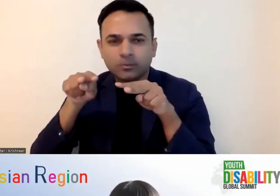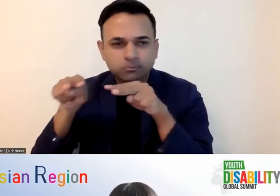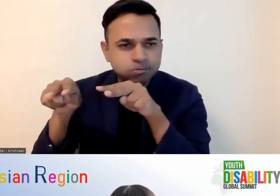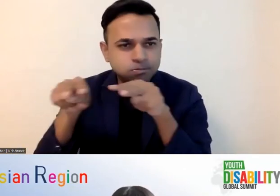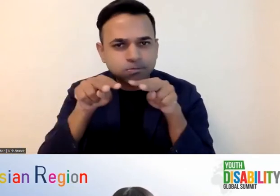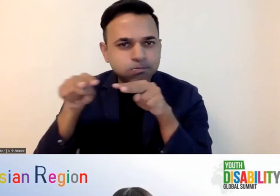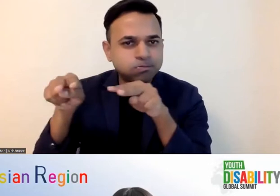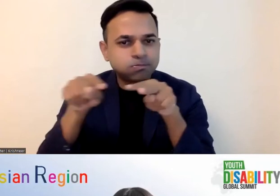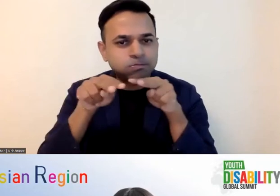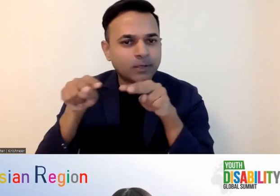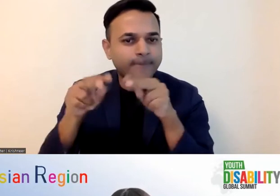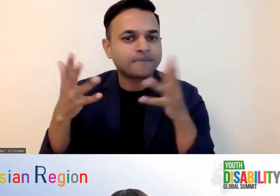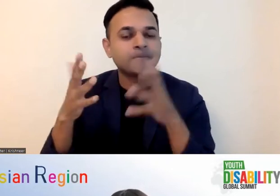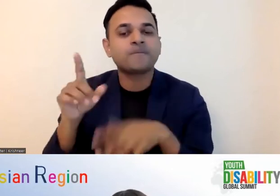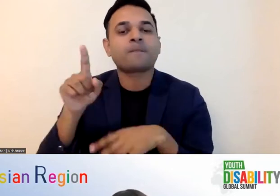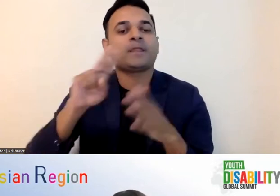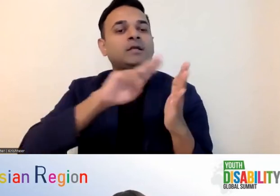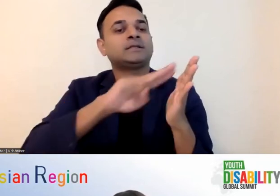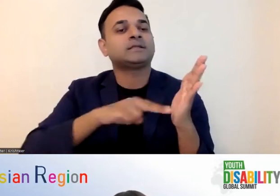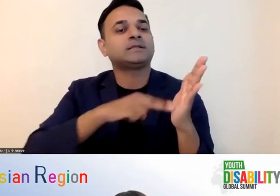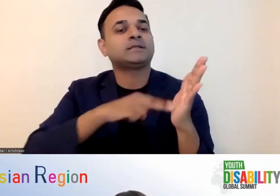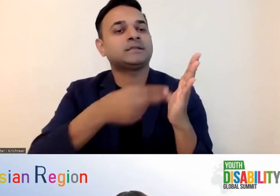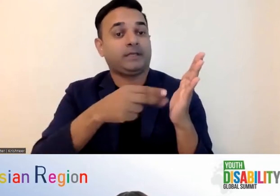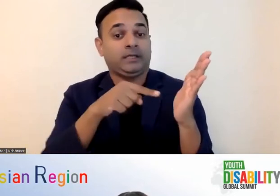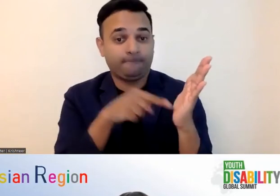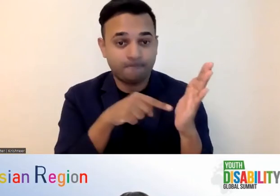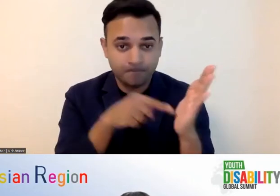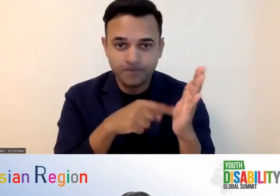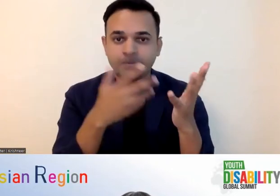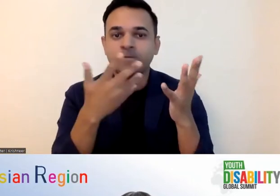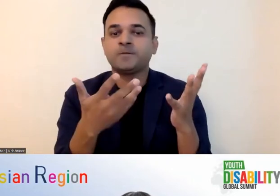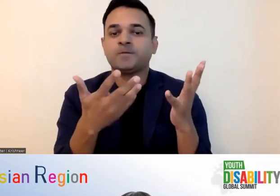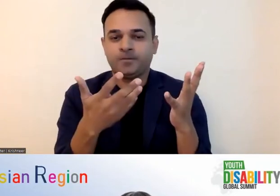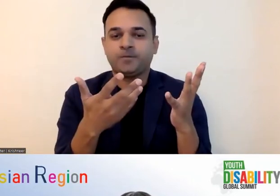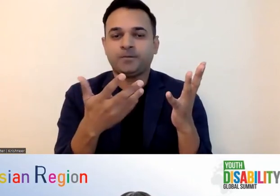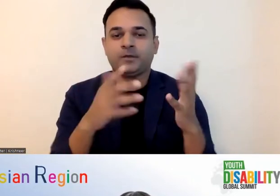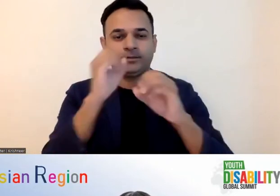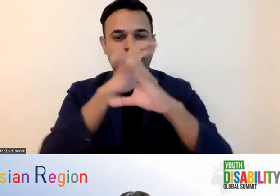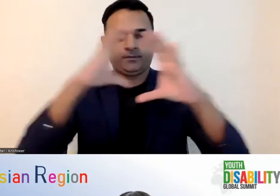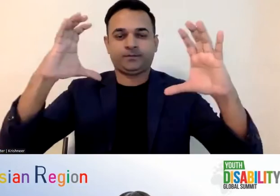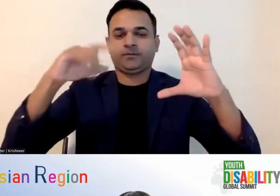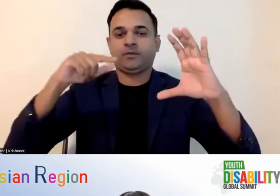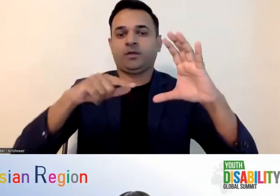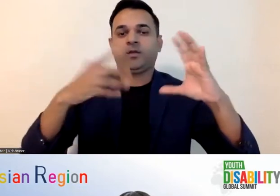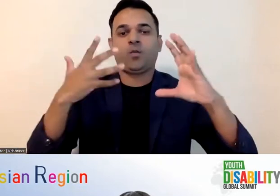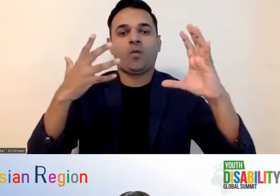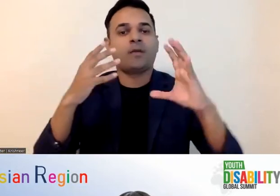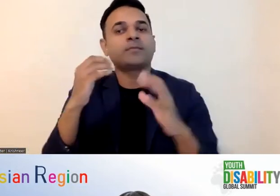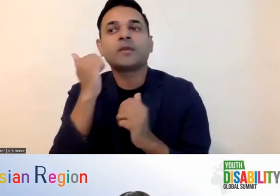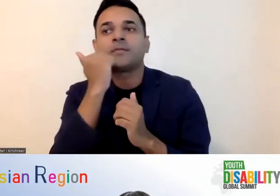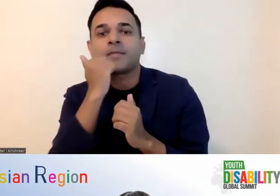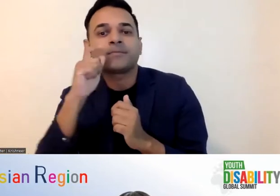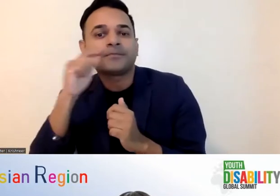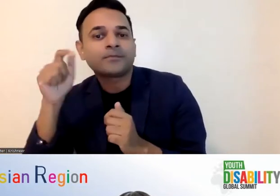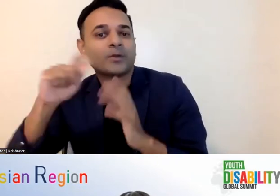of Social Work from the University of Otago in 2019. Her particular interest is supporting young people and